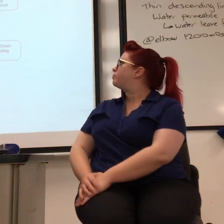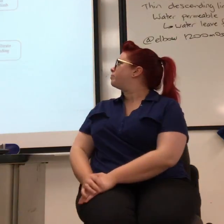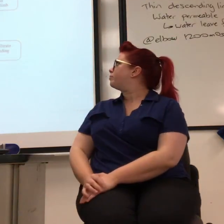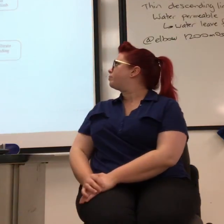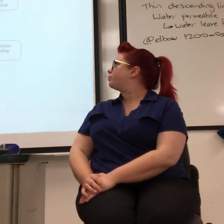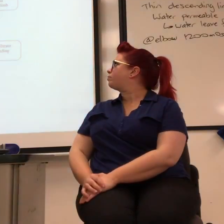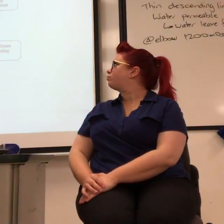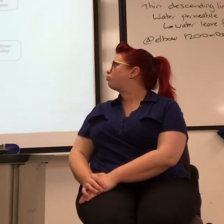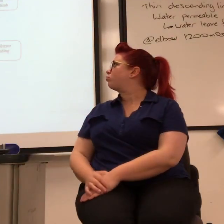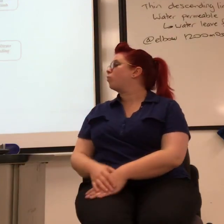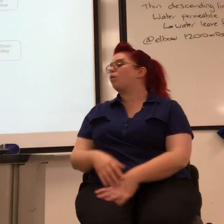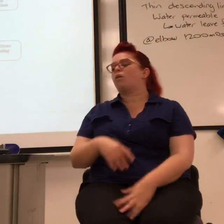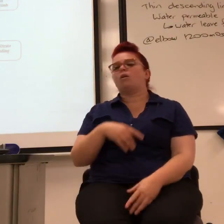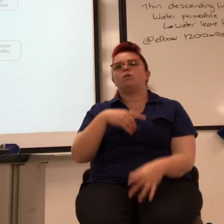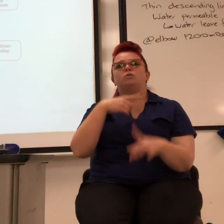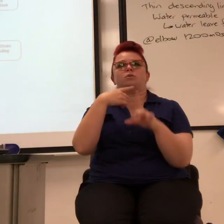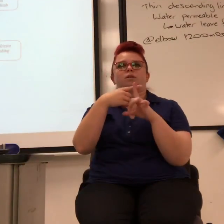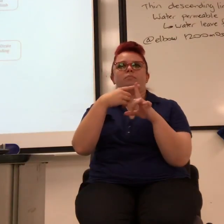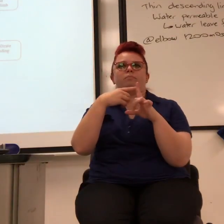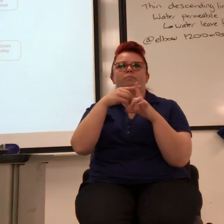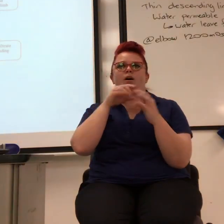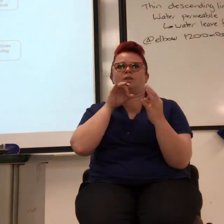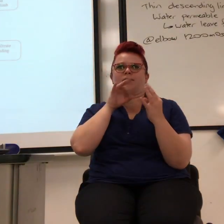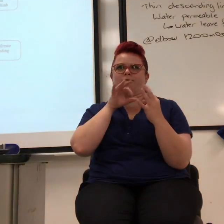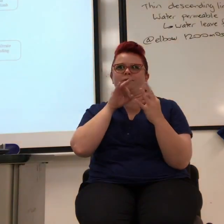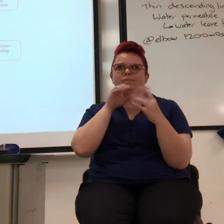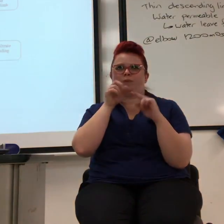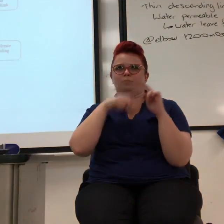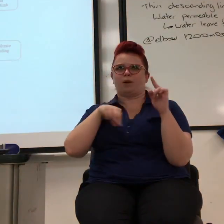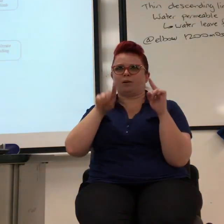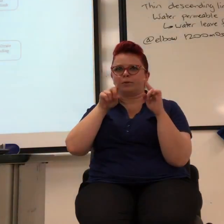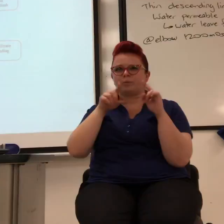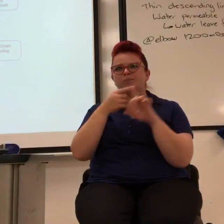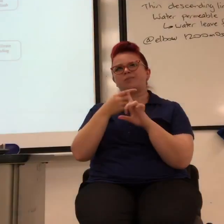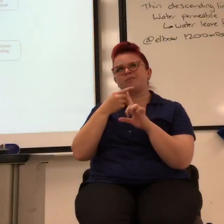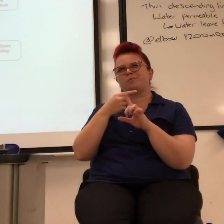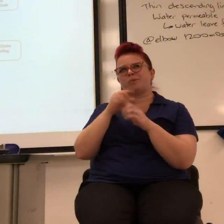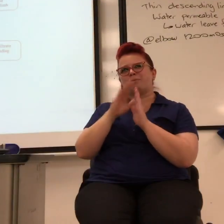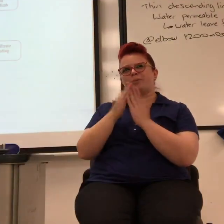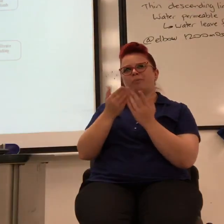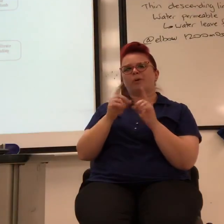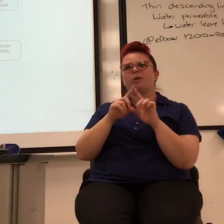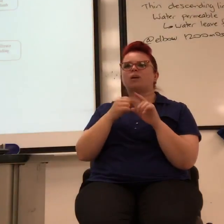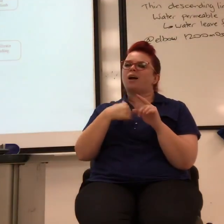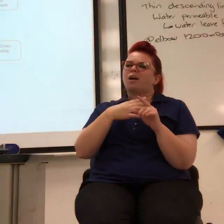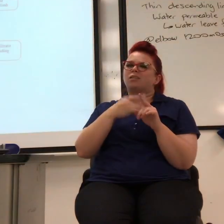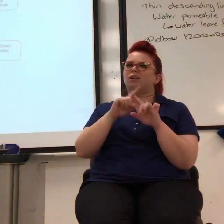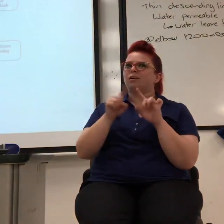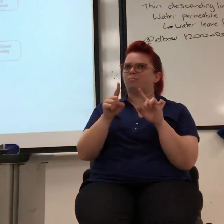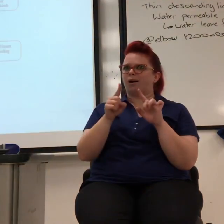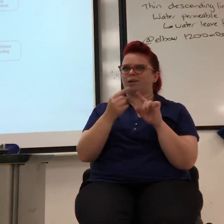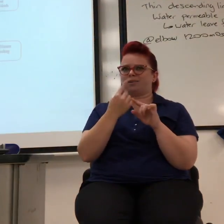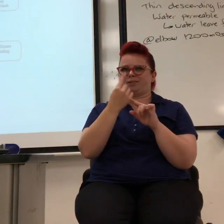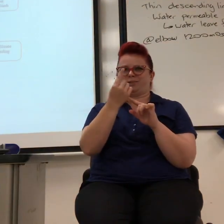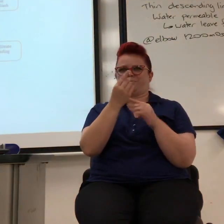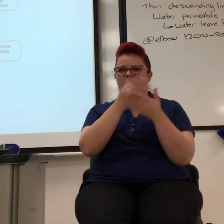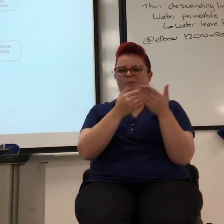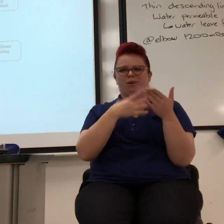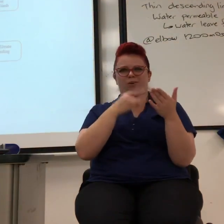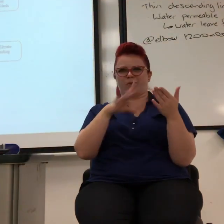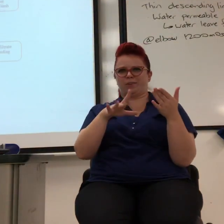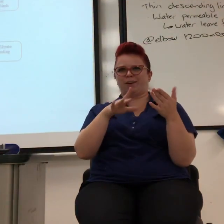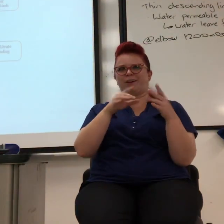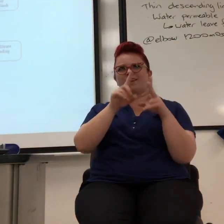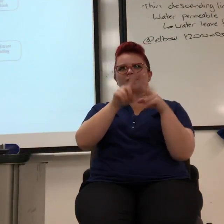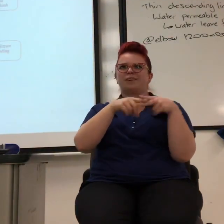Now this is a positive feedback loop. This isn't my figure, it's from the publisher. I like it, except for one thing. I never like where they start in the cycle. Good